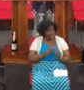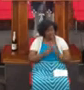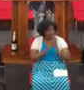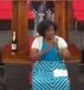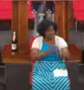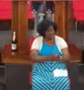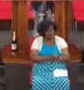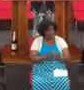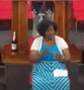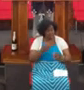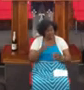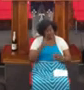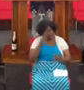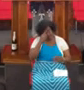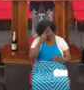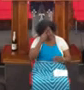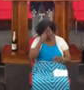some concern for them.